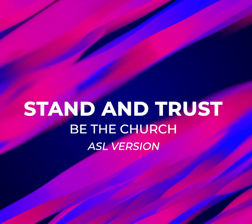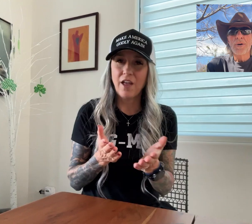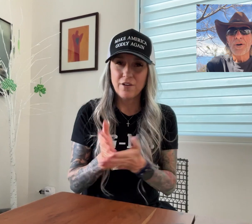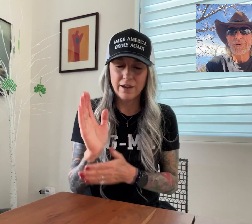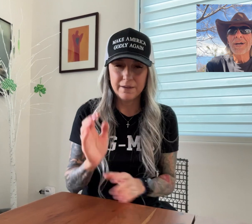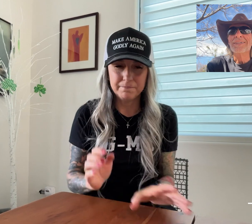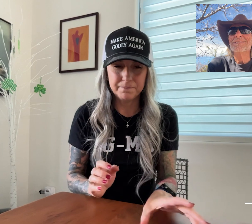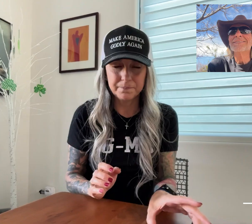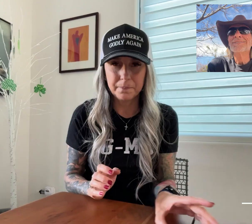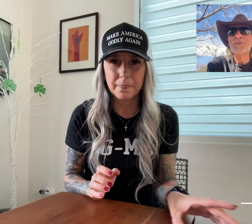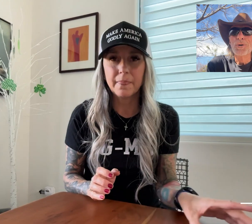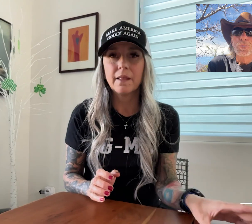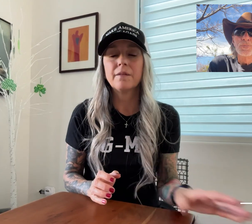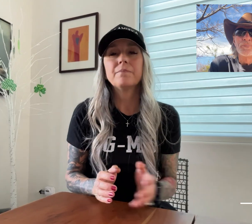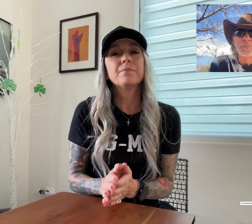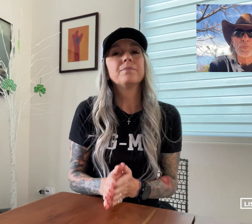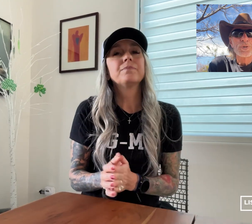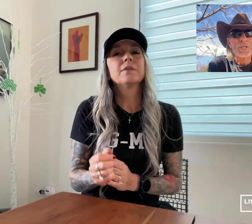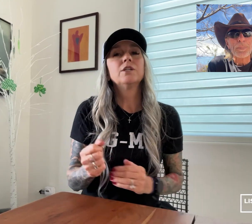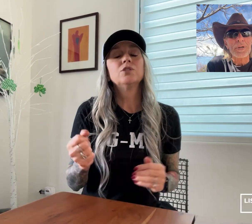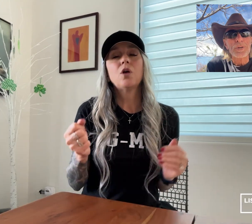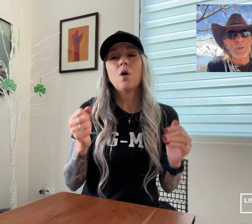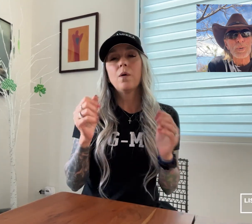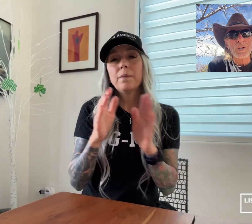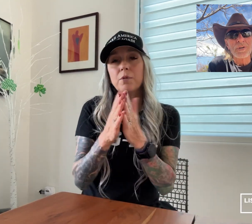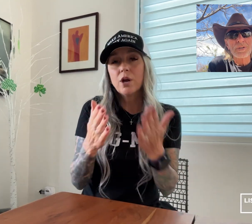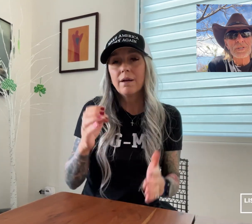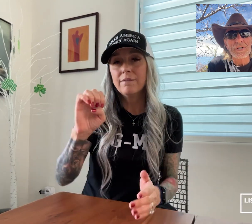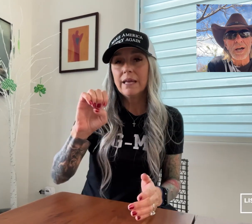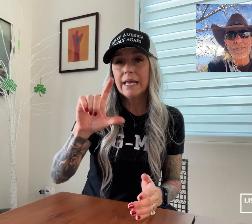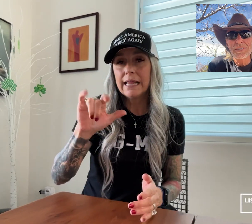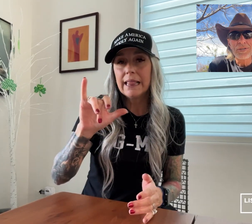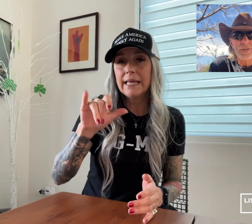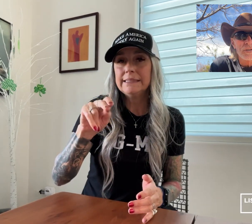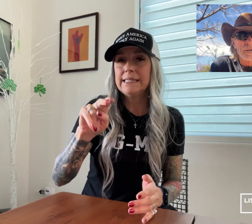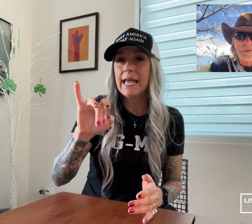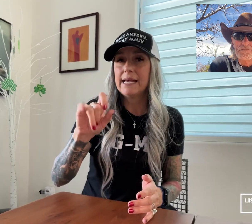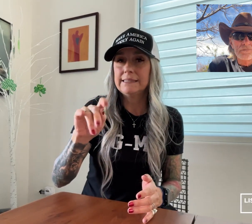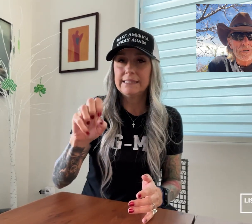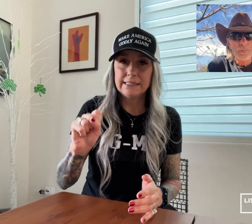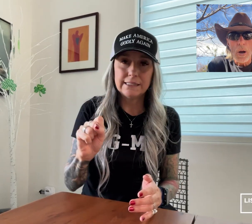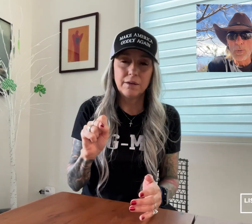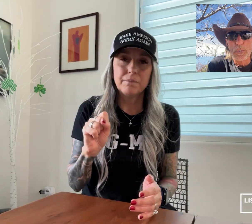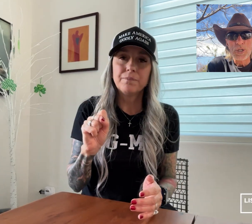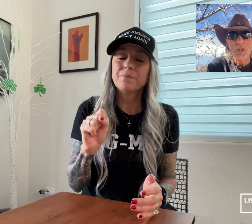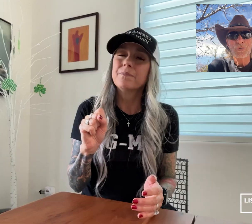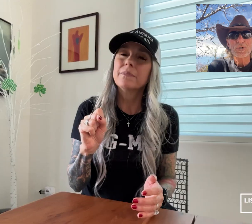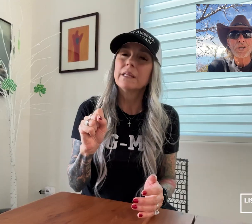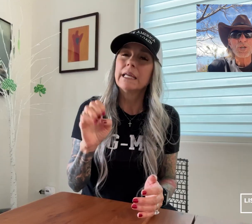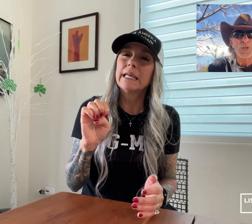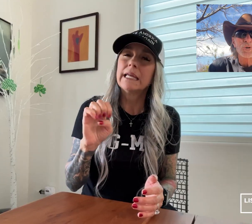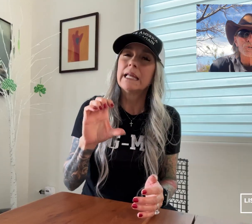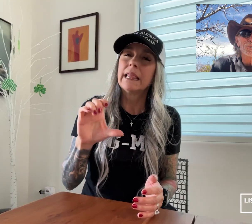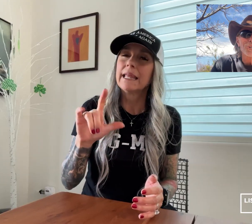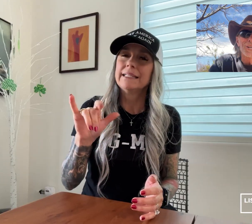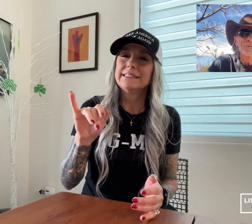All right, so we're stepping into the book of Ecclesiastes, probably just for today's devotional. I don't